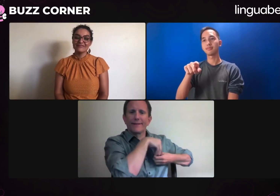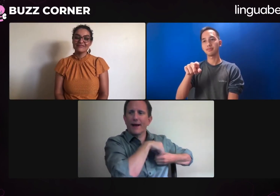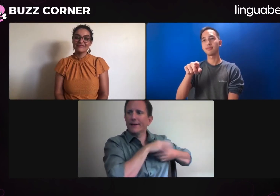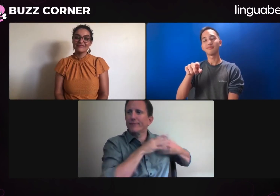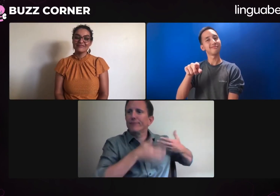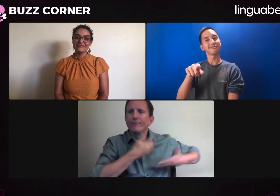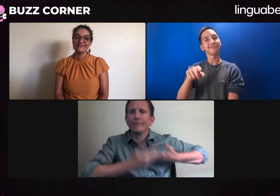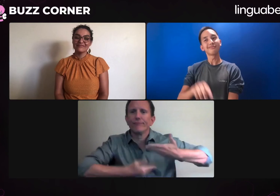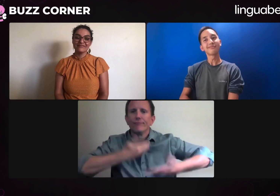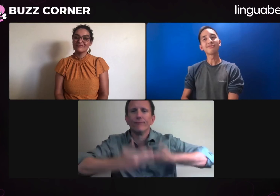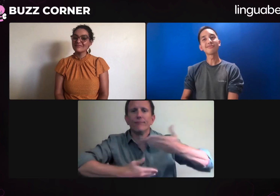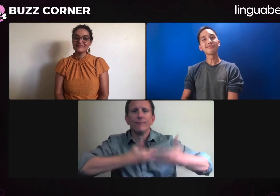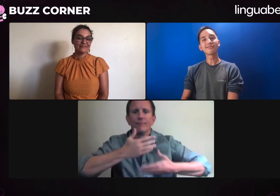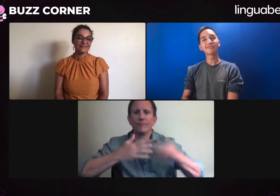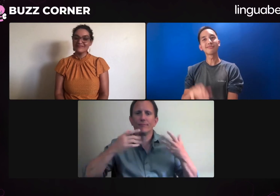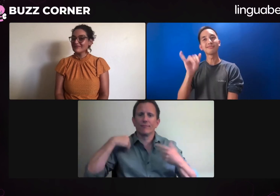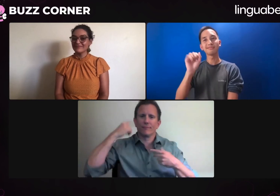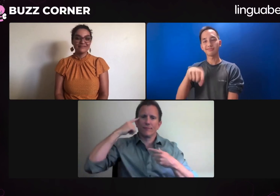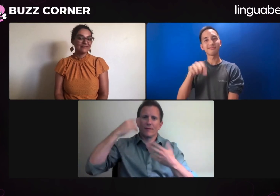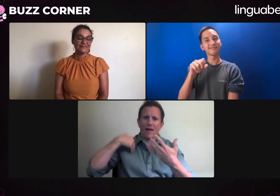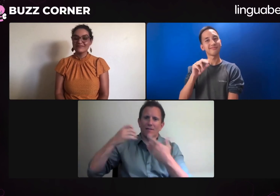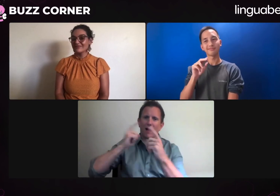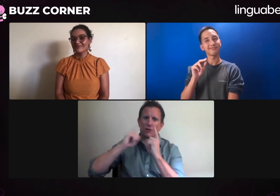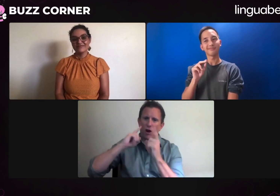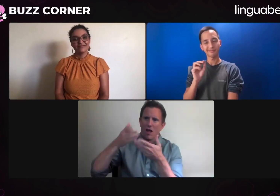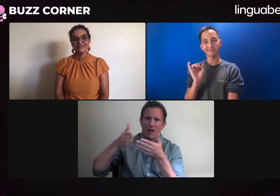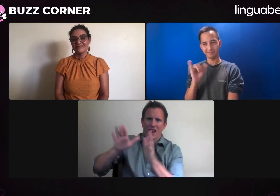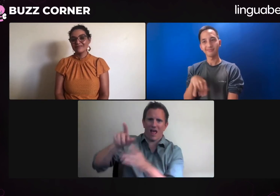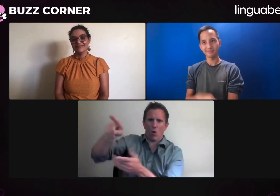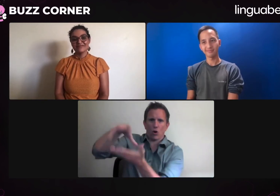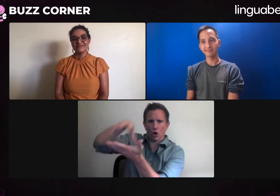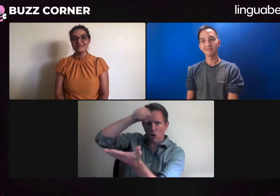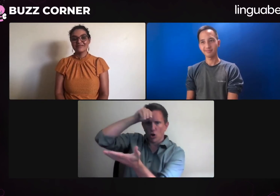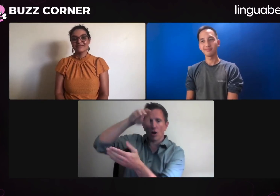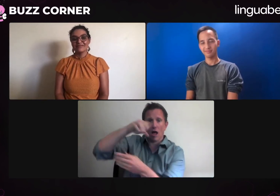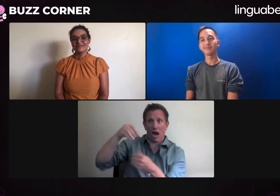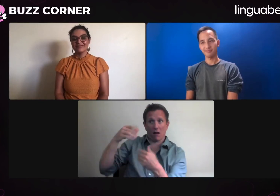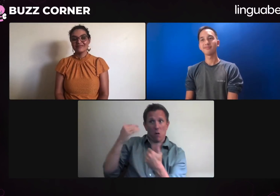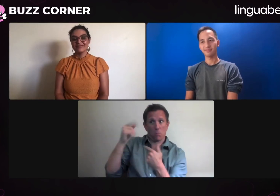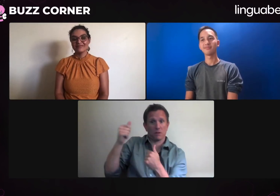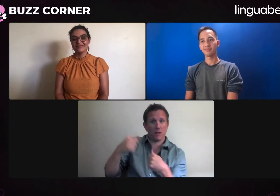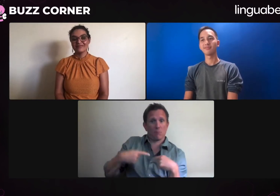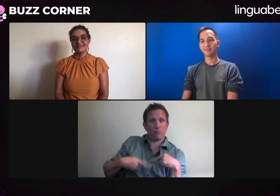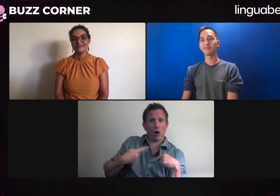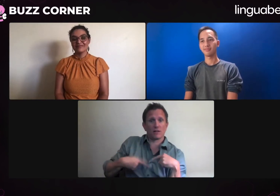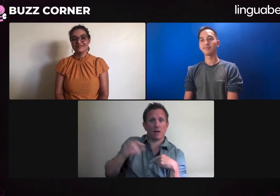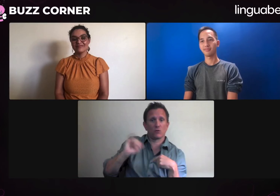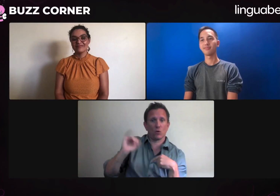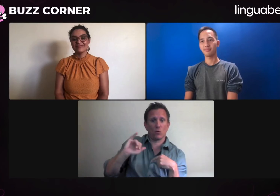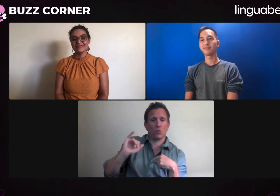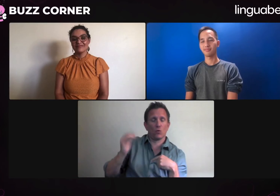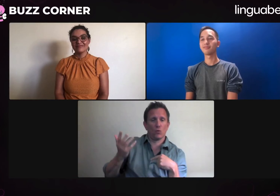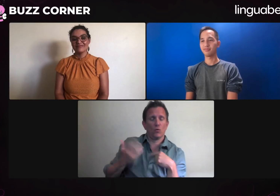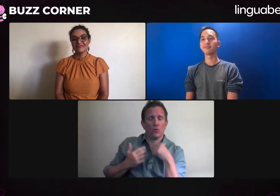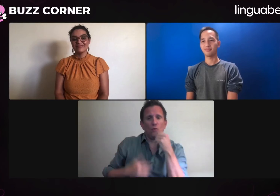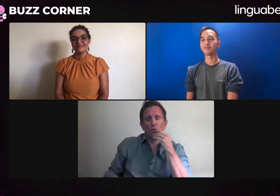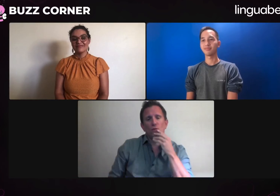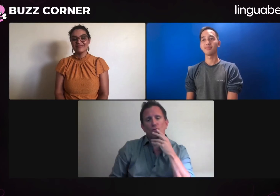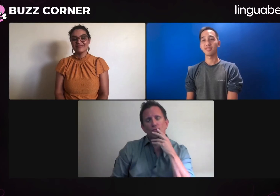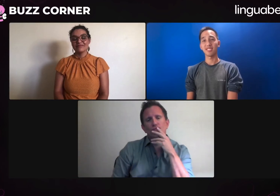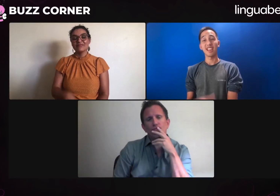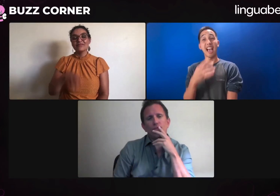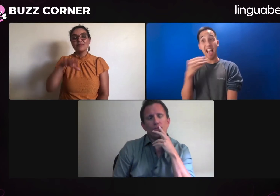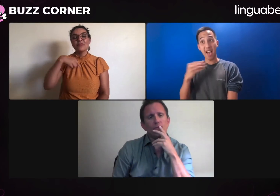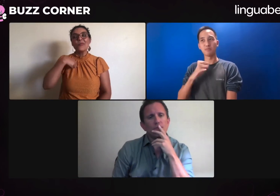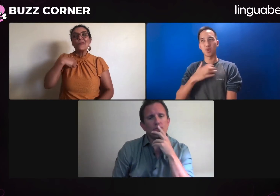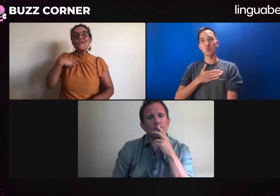continue to have these conversations internally and in back channels. We need to allow this dialogue to open up to the greater community